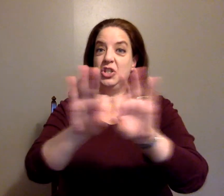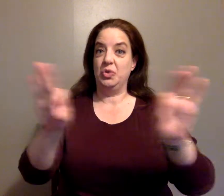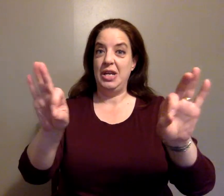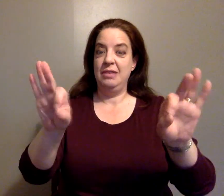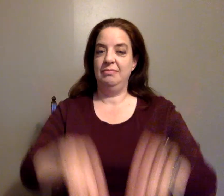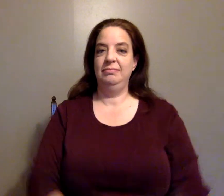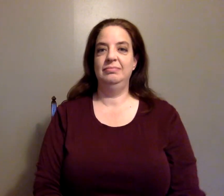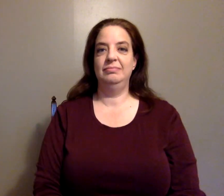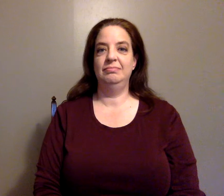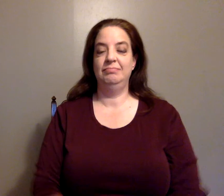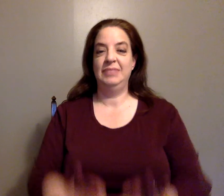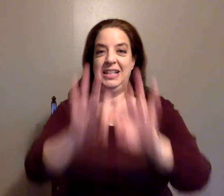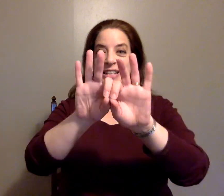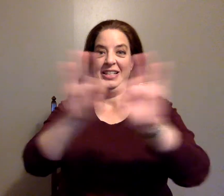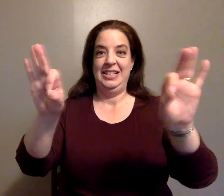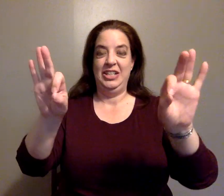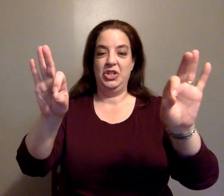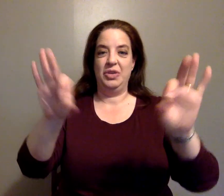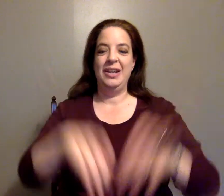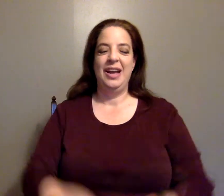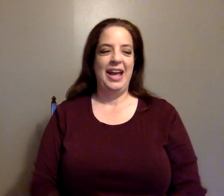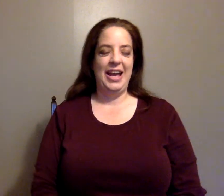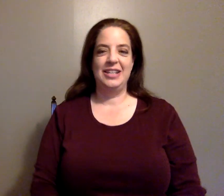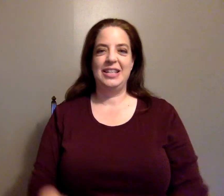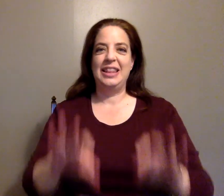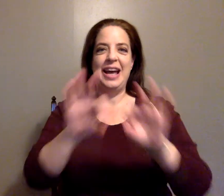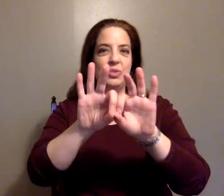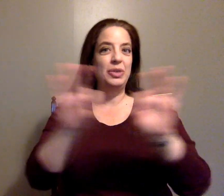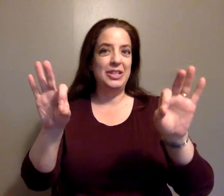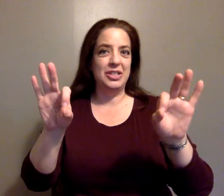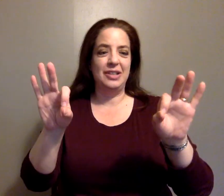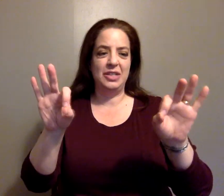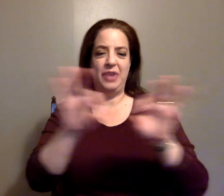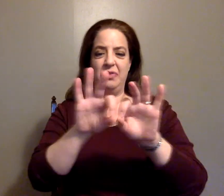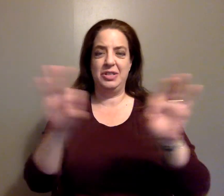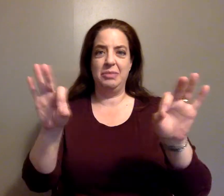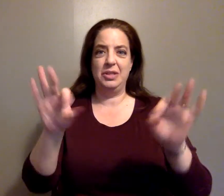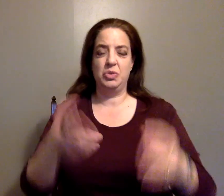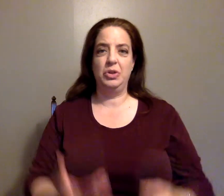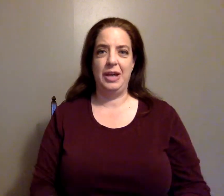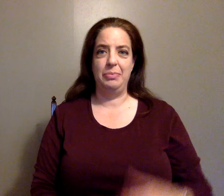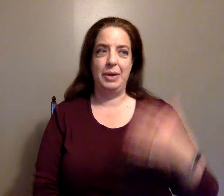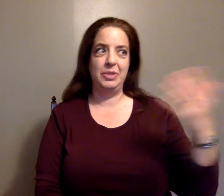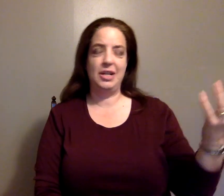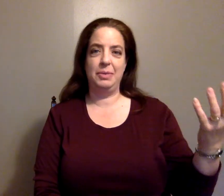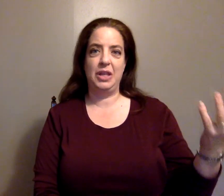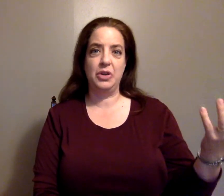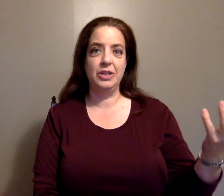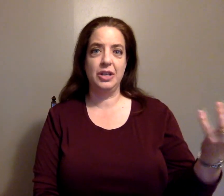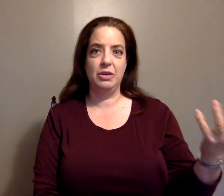degree. A degree. And that's really just a classifier for something that's rolled up, right? We talked about that earlier.